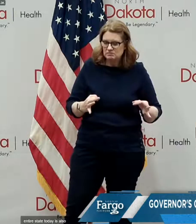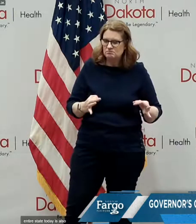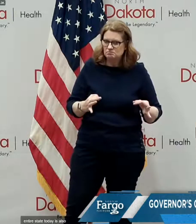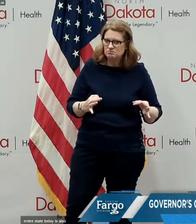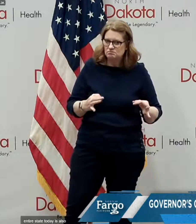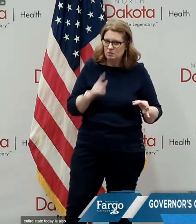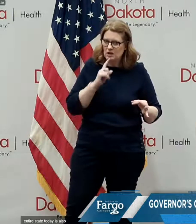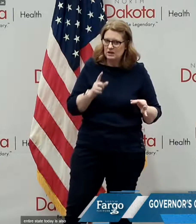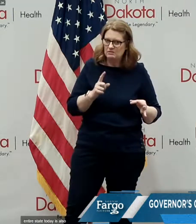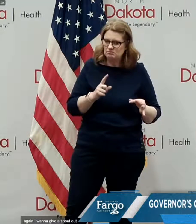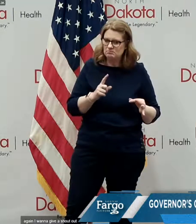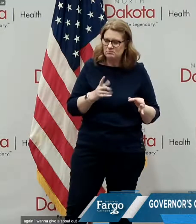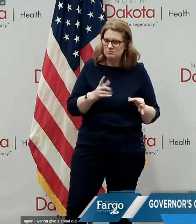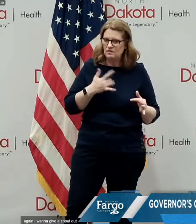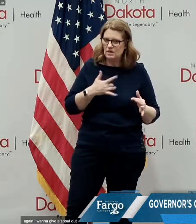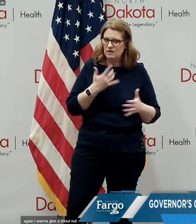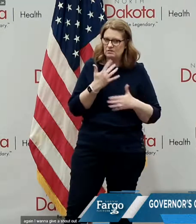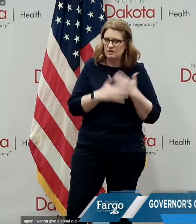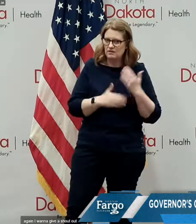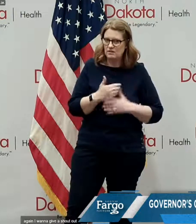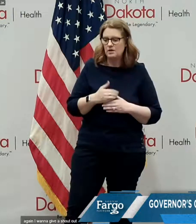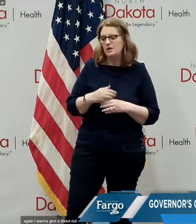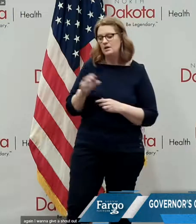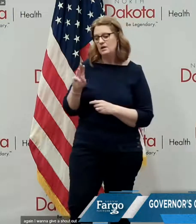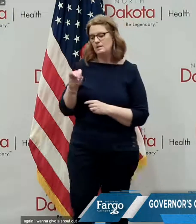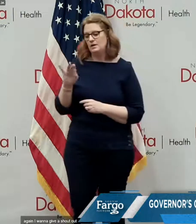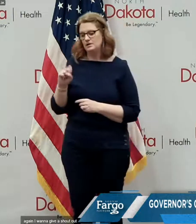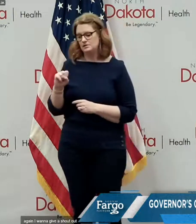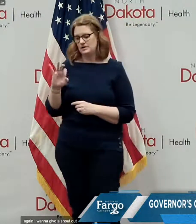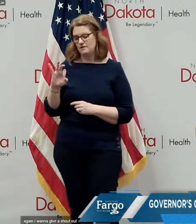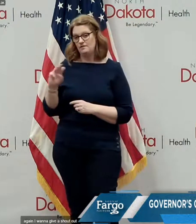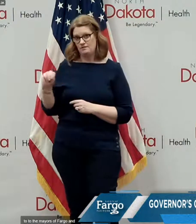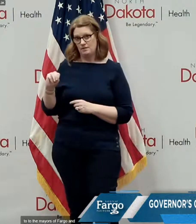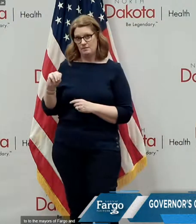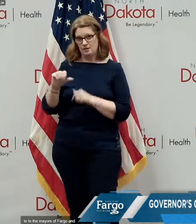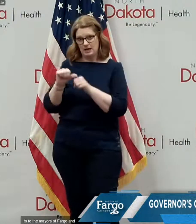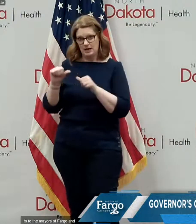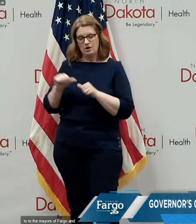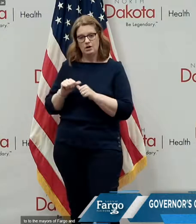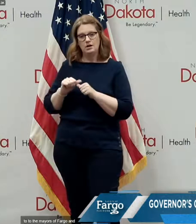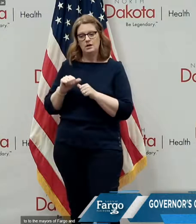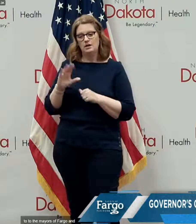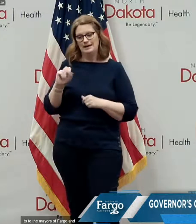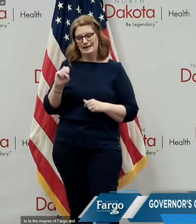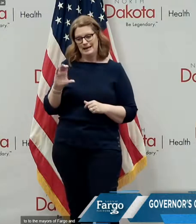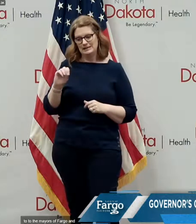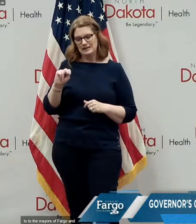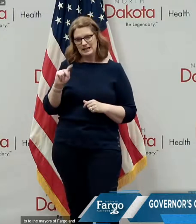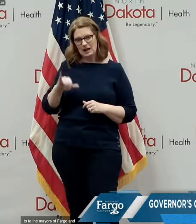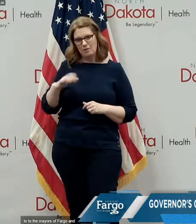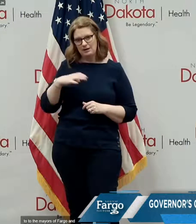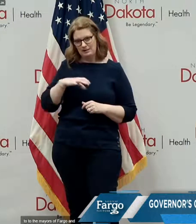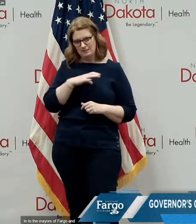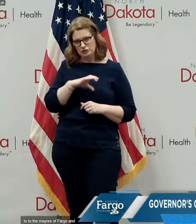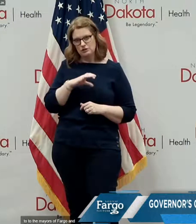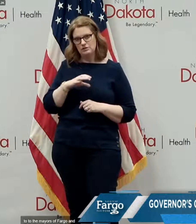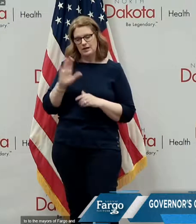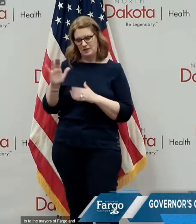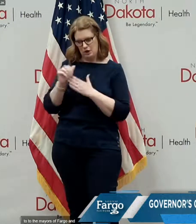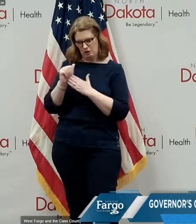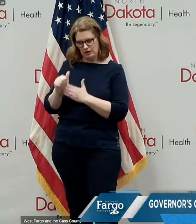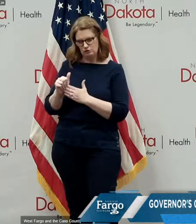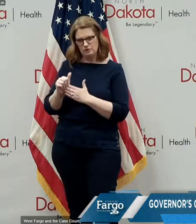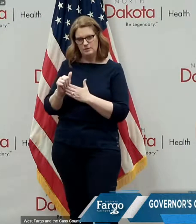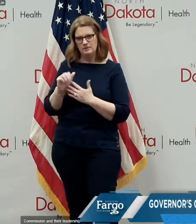to the mayors of Fargo and West Fargo and the Cass County Commission and their leadership,